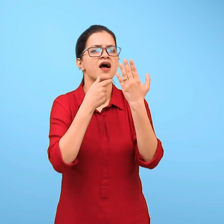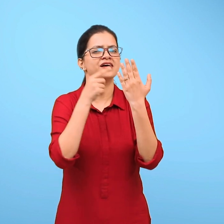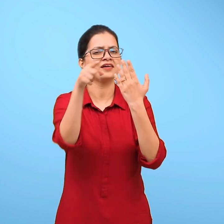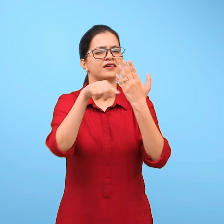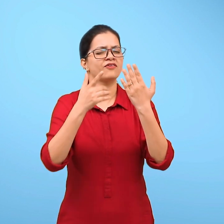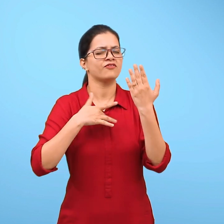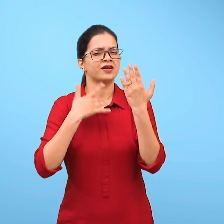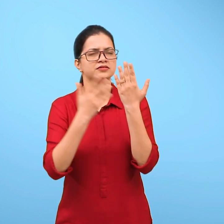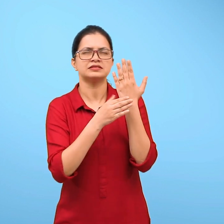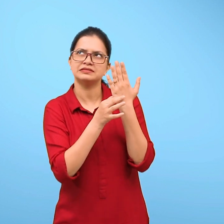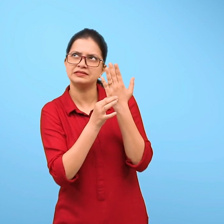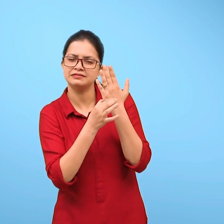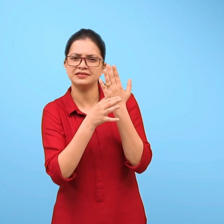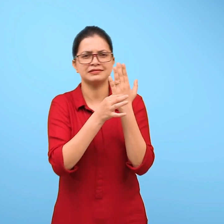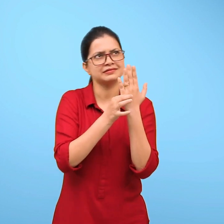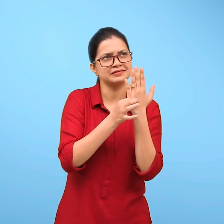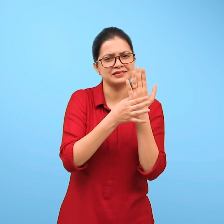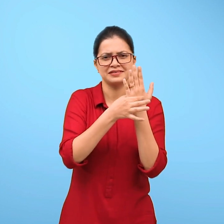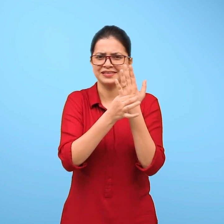It seems to have many bones,